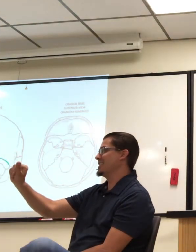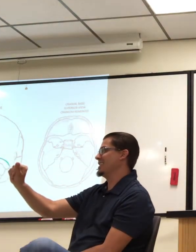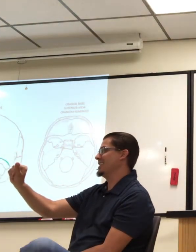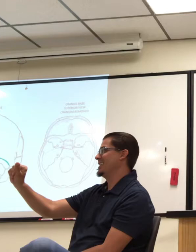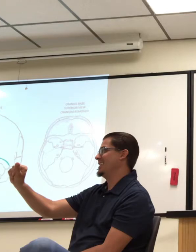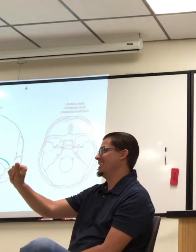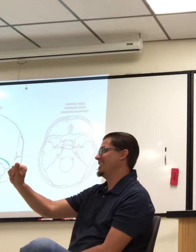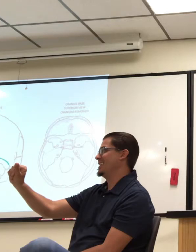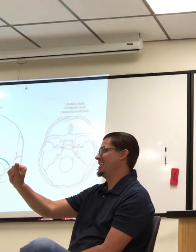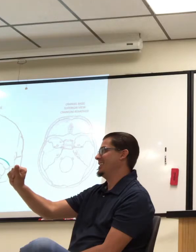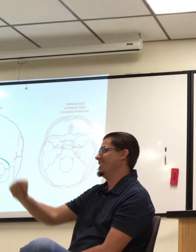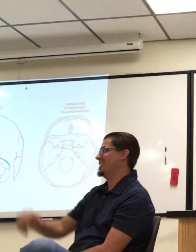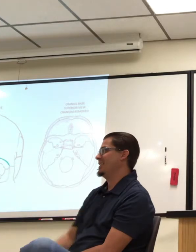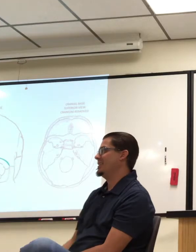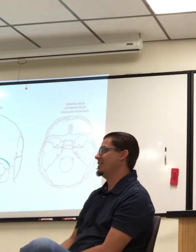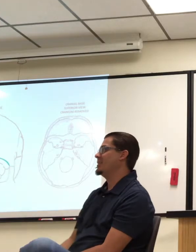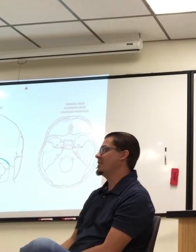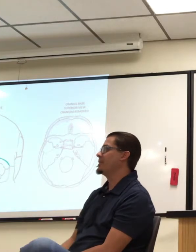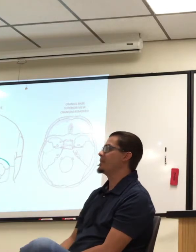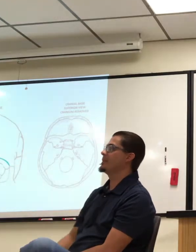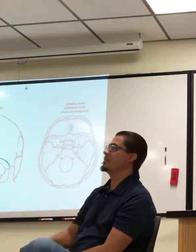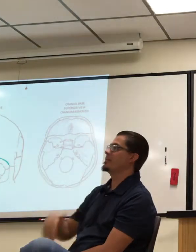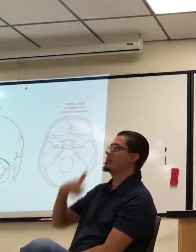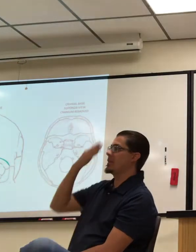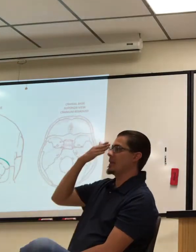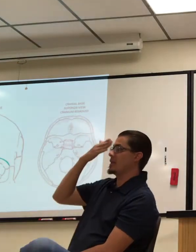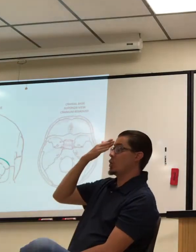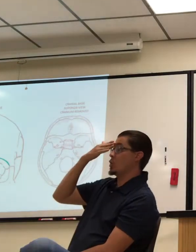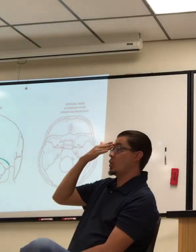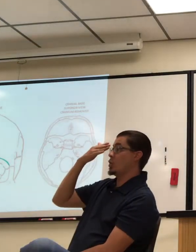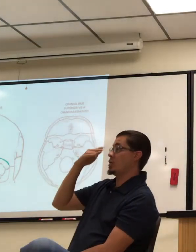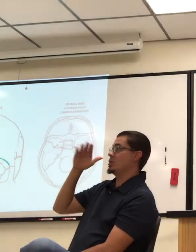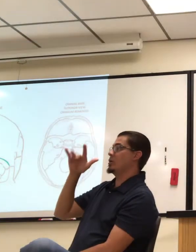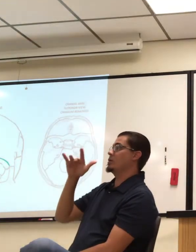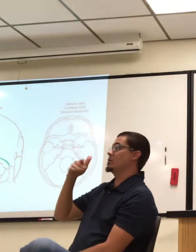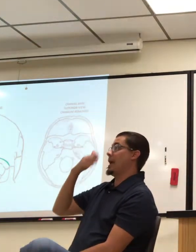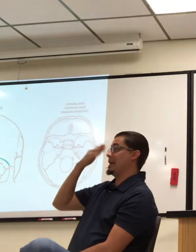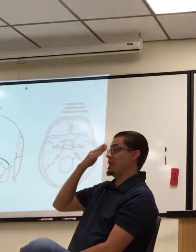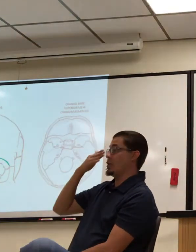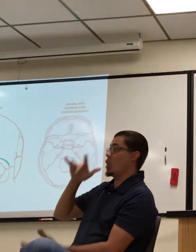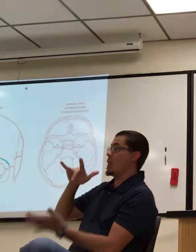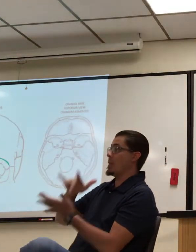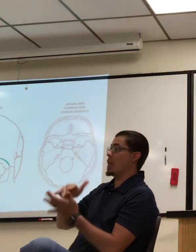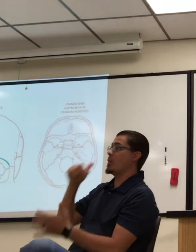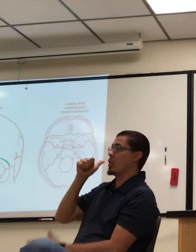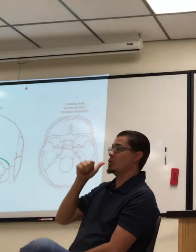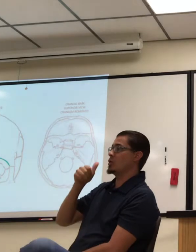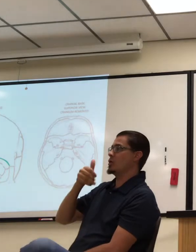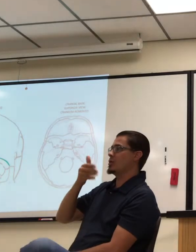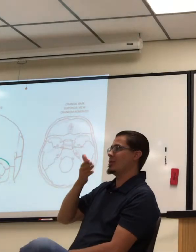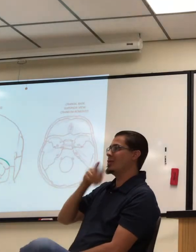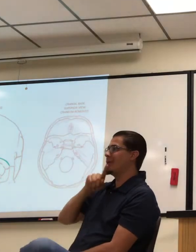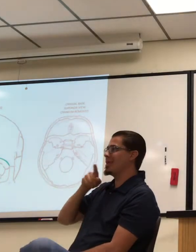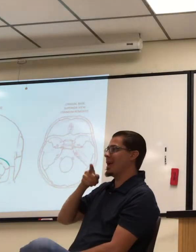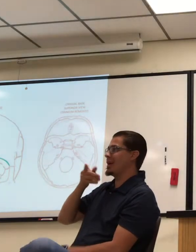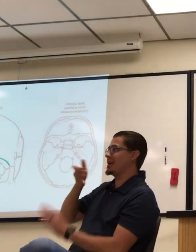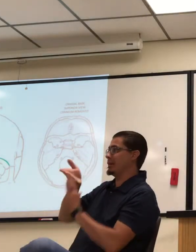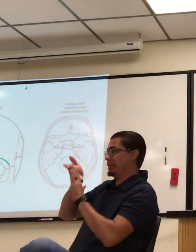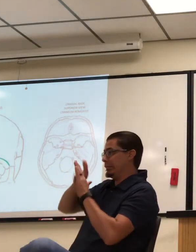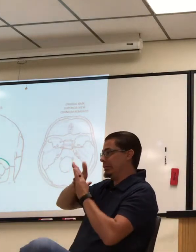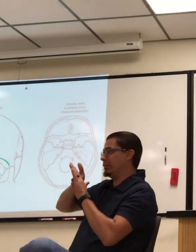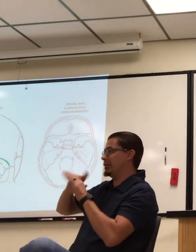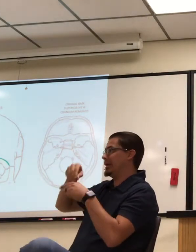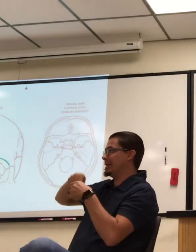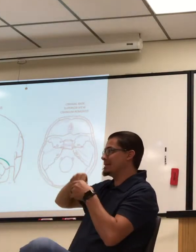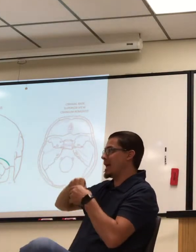Cranial fossa AE, because there's three of them. There's anterior, middle, and posterior. There are depressions inside the brain. The brain